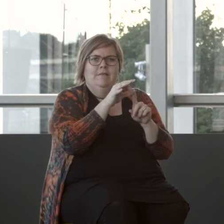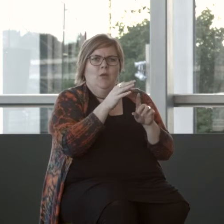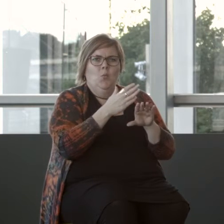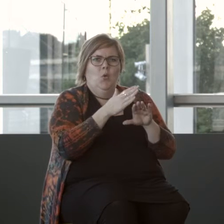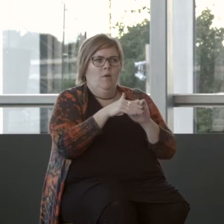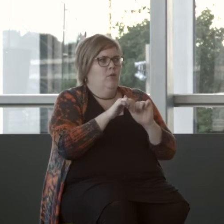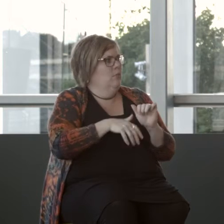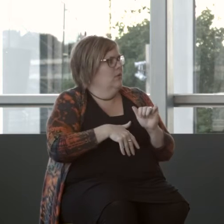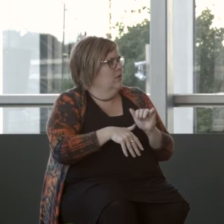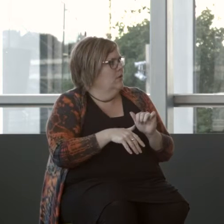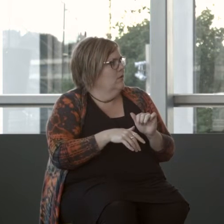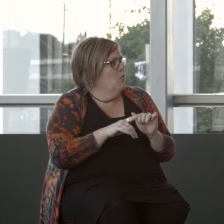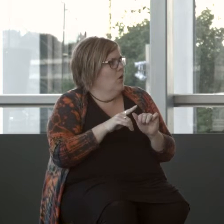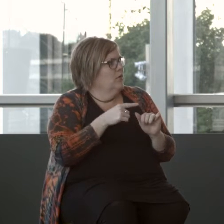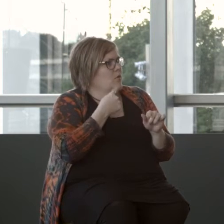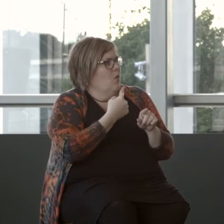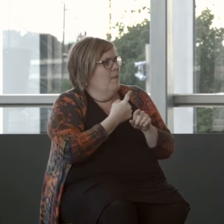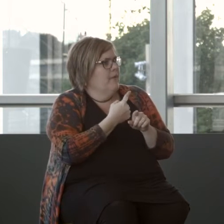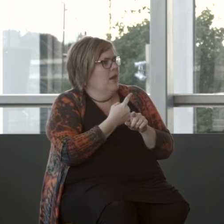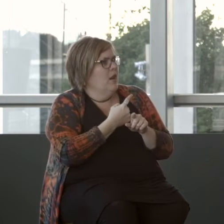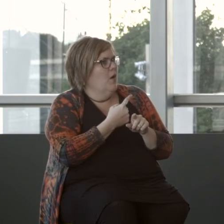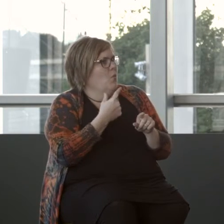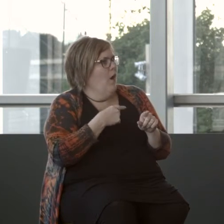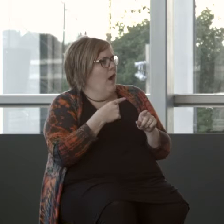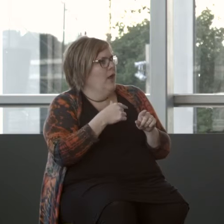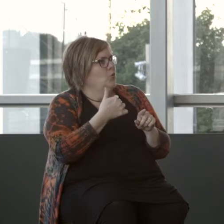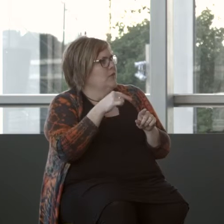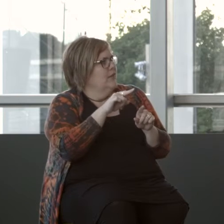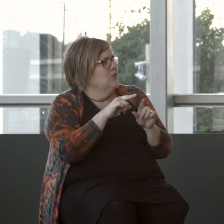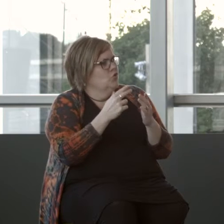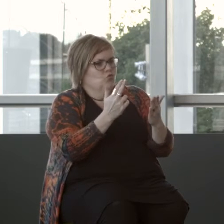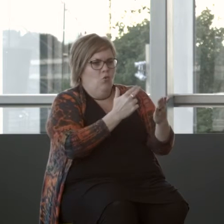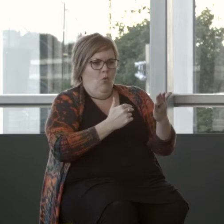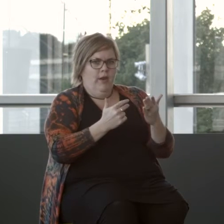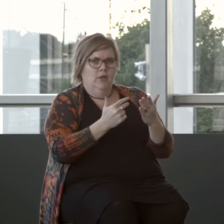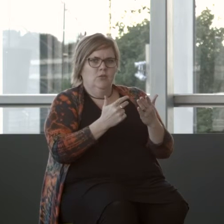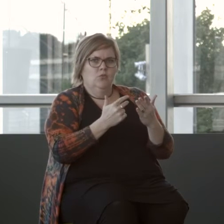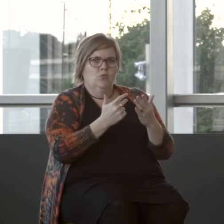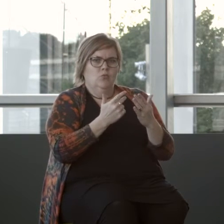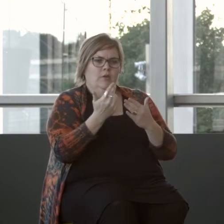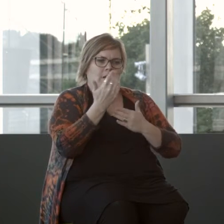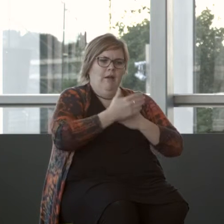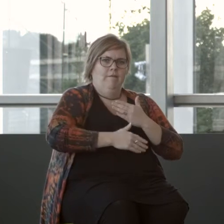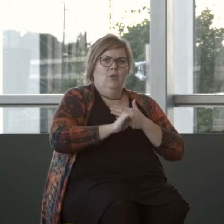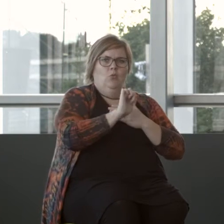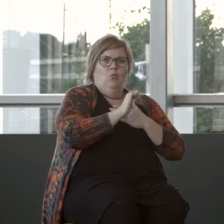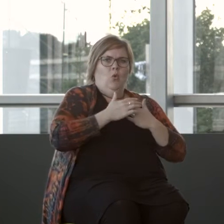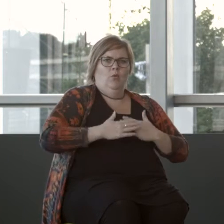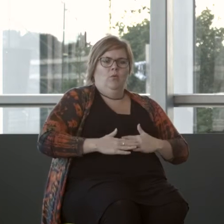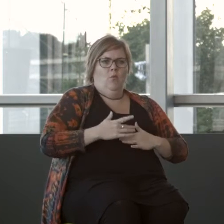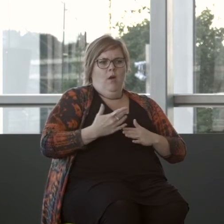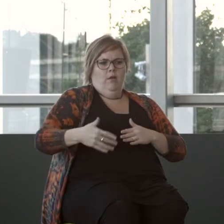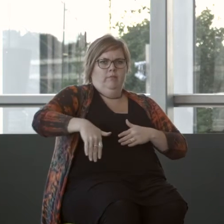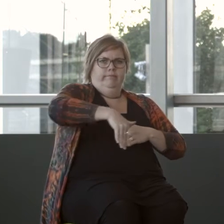of comments? Why did you use this drawing to conceal your own? Why instead of just